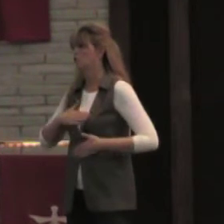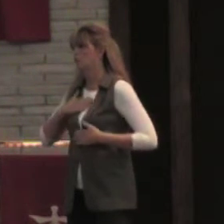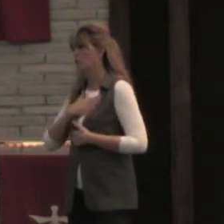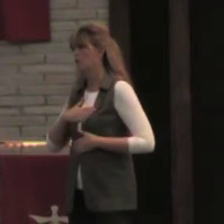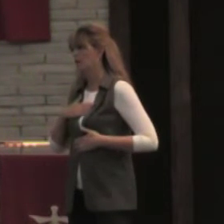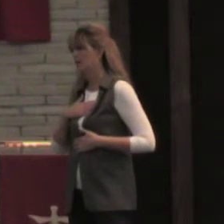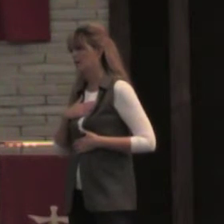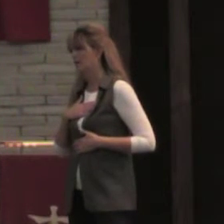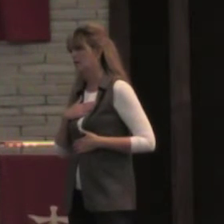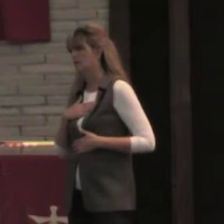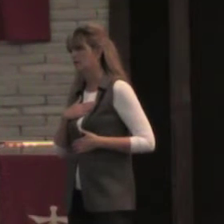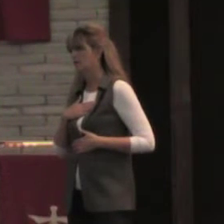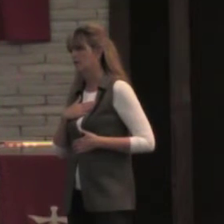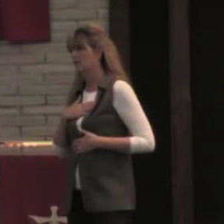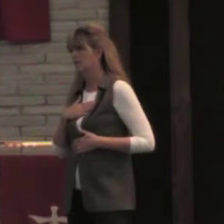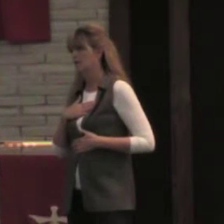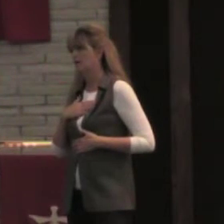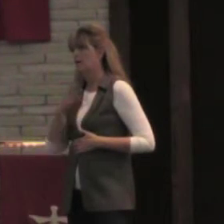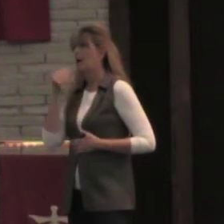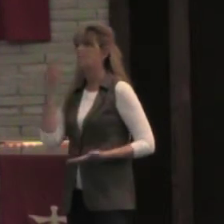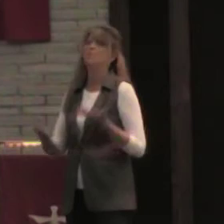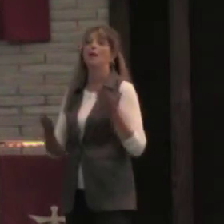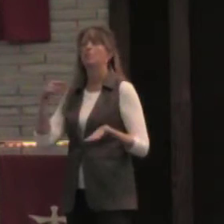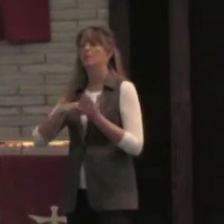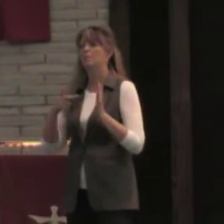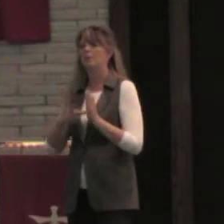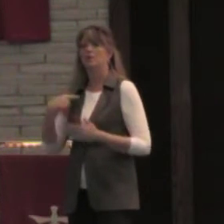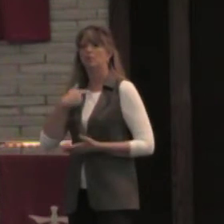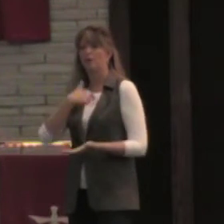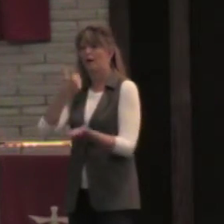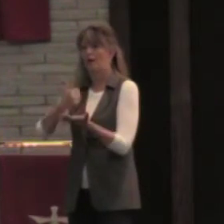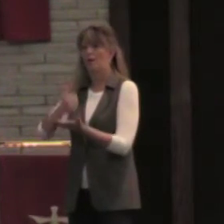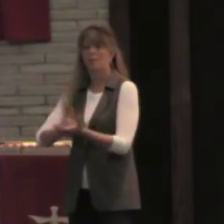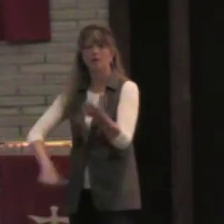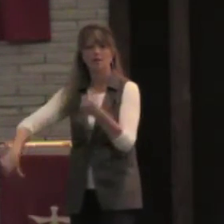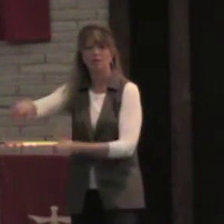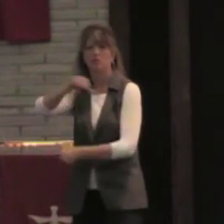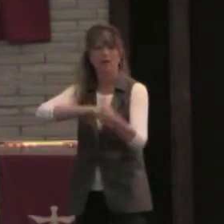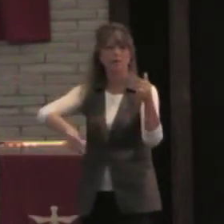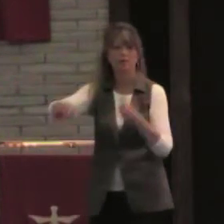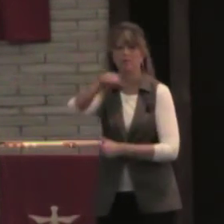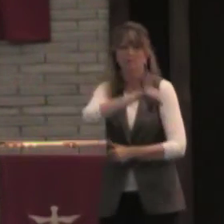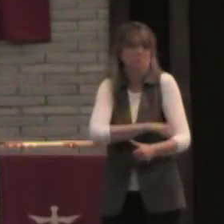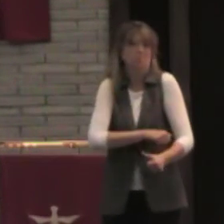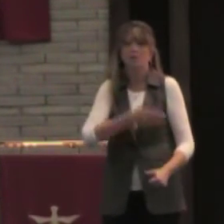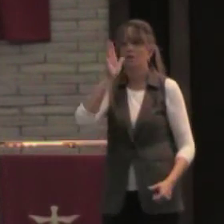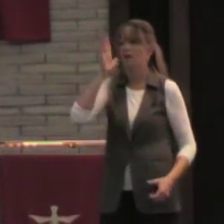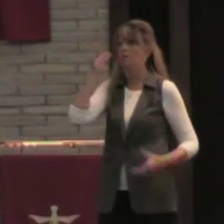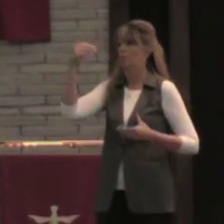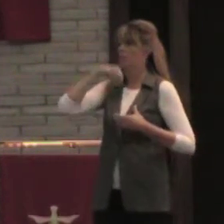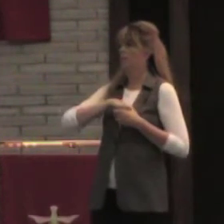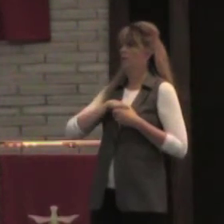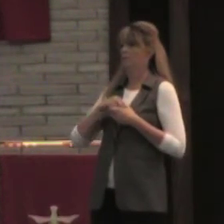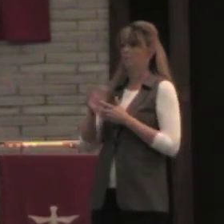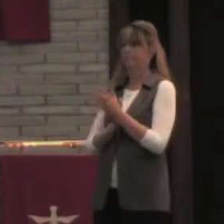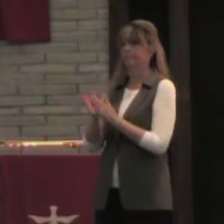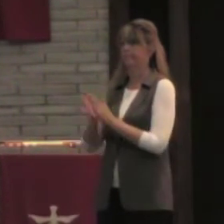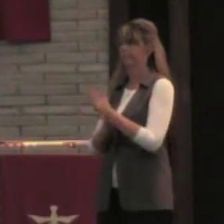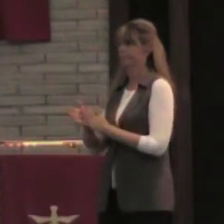or you deserve to enjoy life. Maybe it means we help each other. I don't know, God put